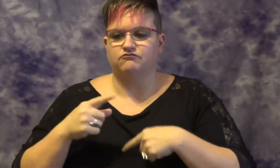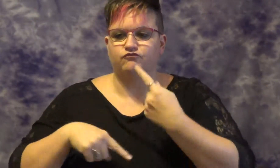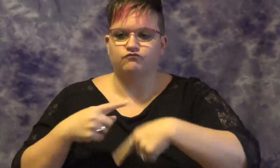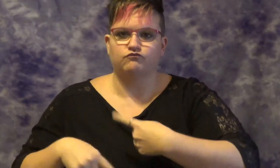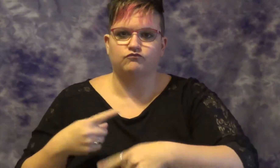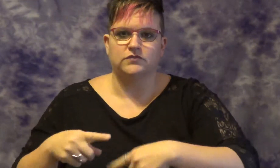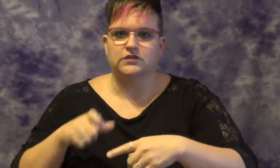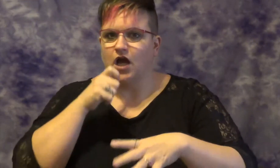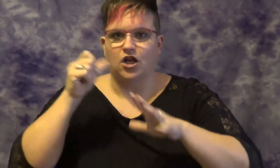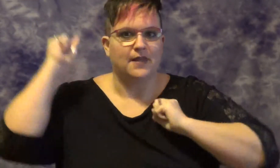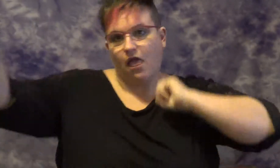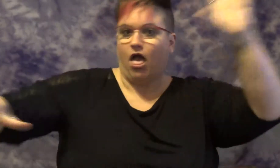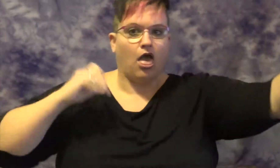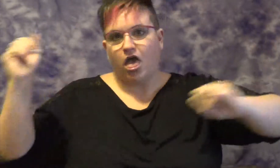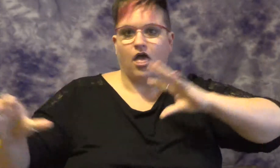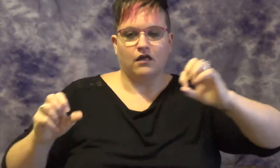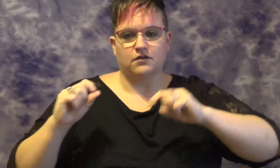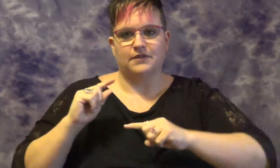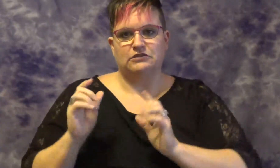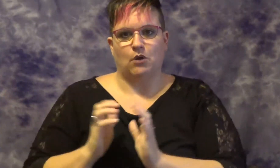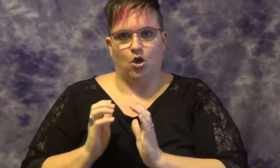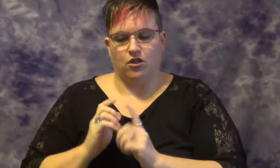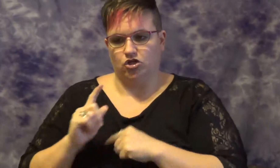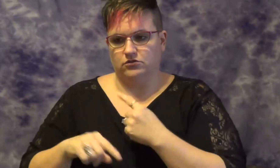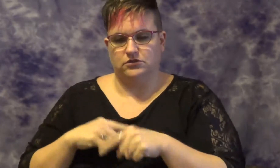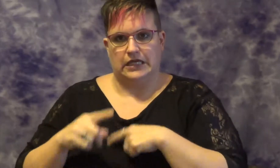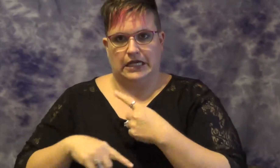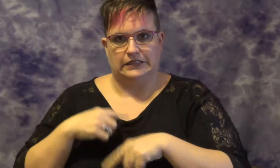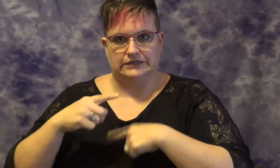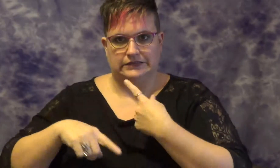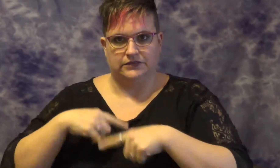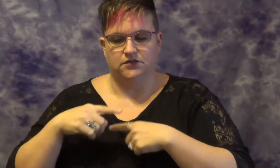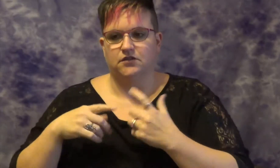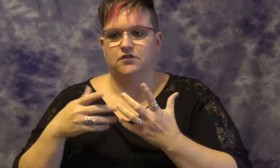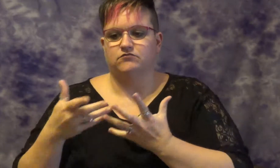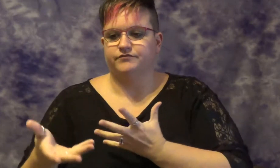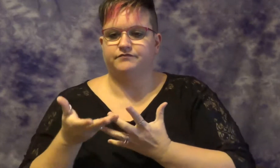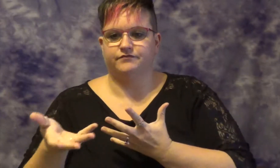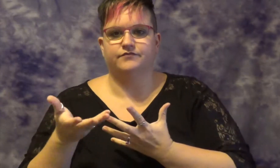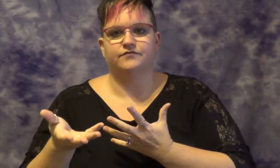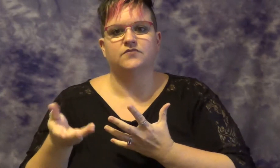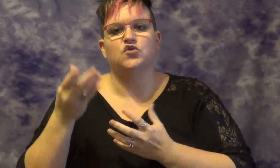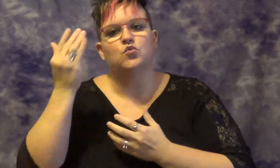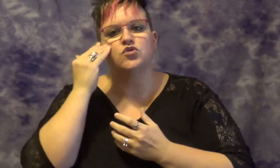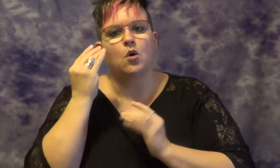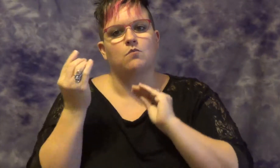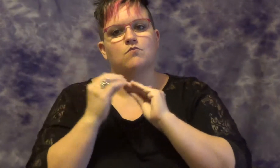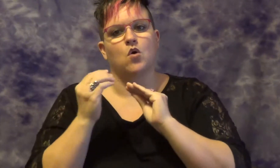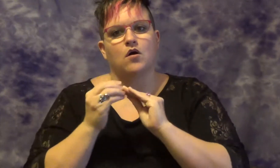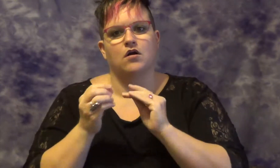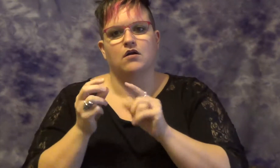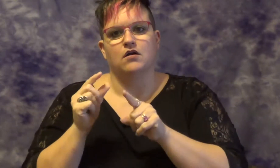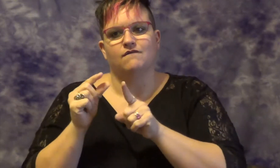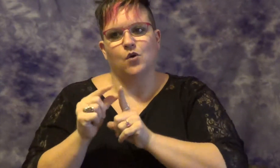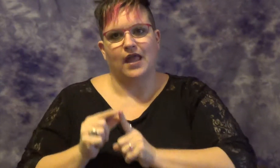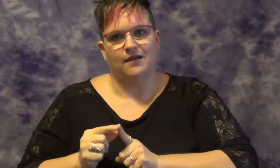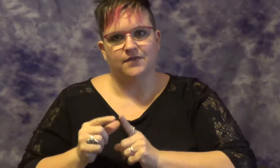There, you sign smaller. It's not going to be very erratic. Your signing space is much smaller. You know